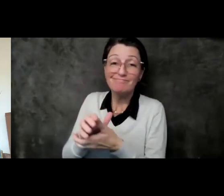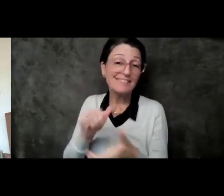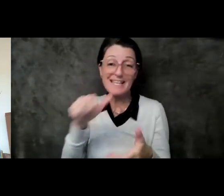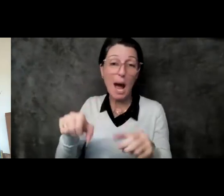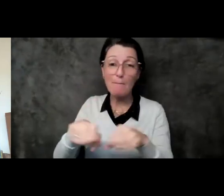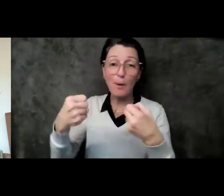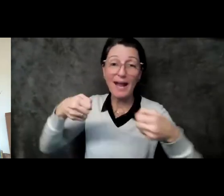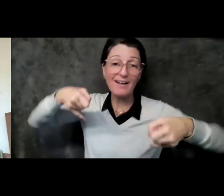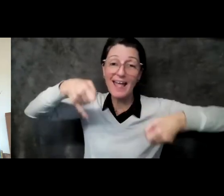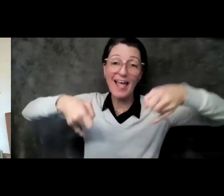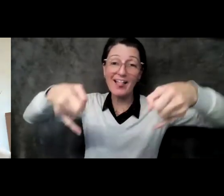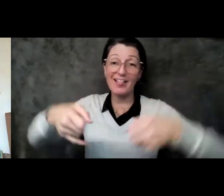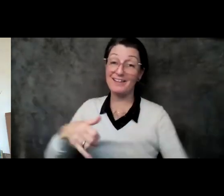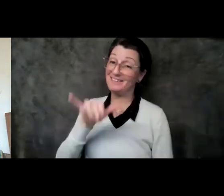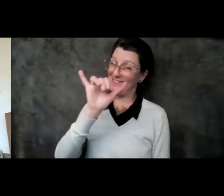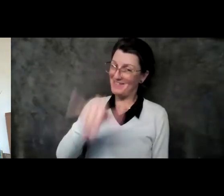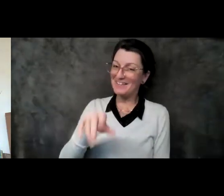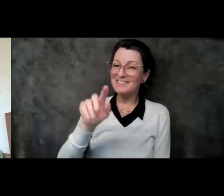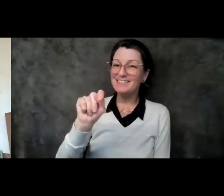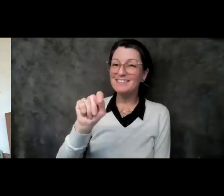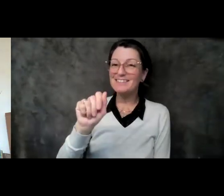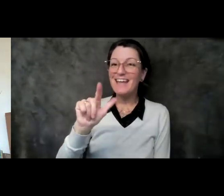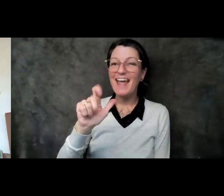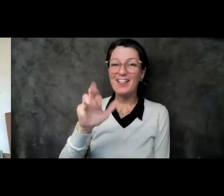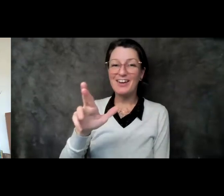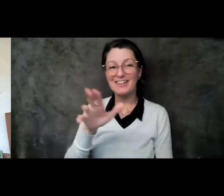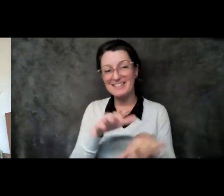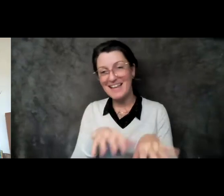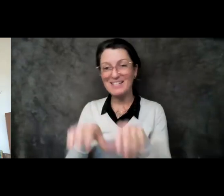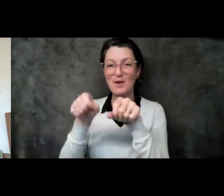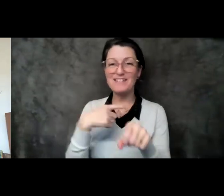what happens when Taylor takes over telling the story. So,